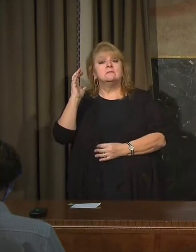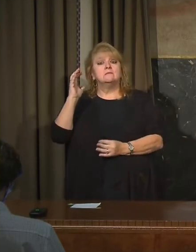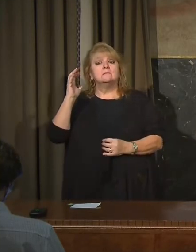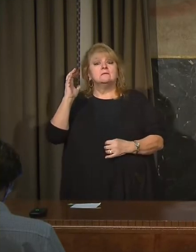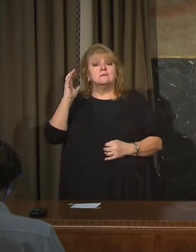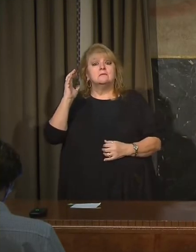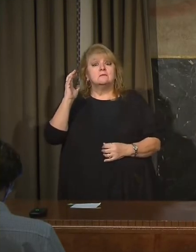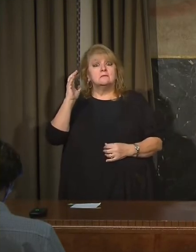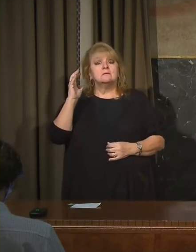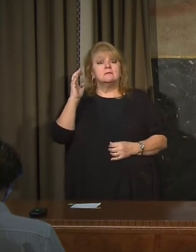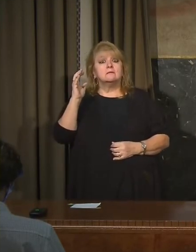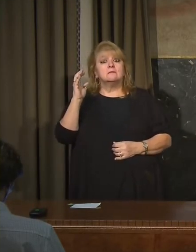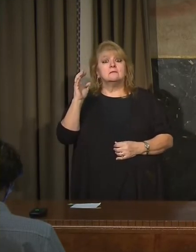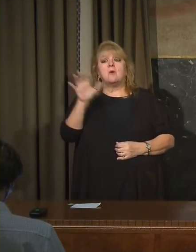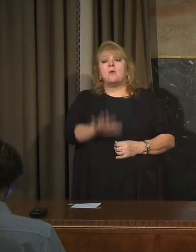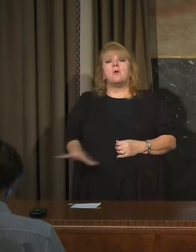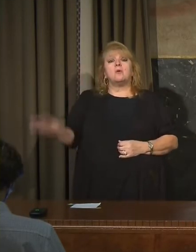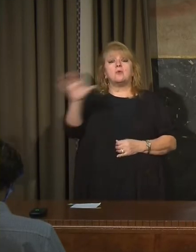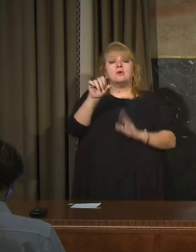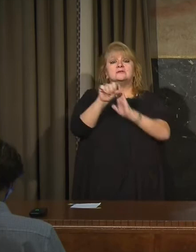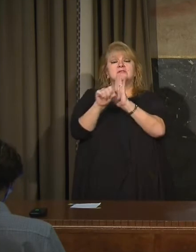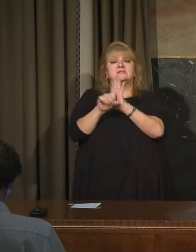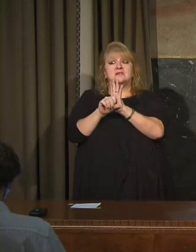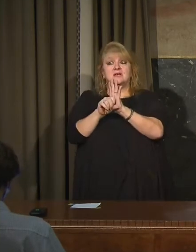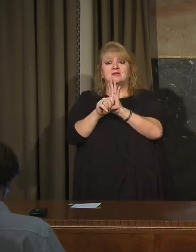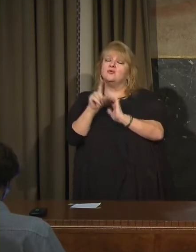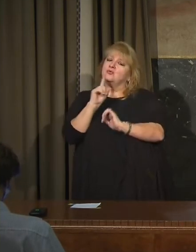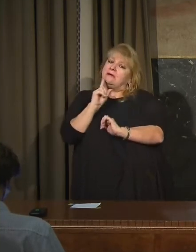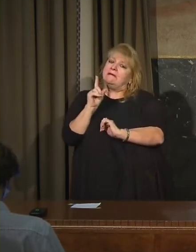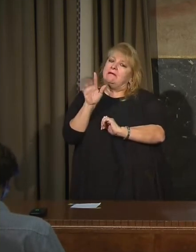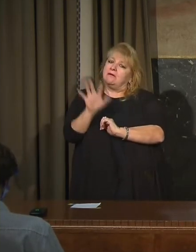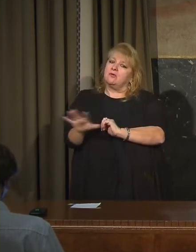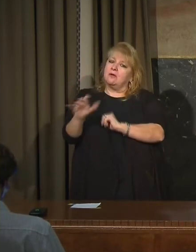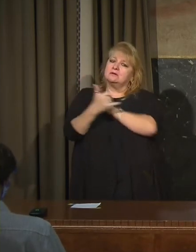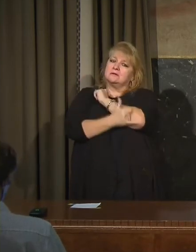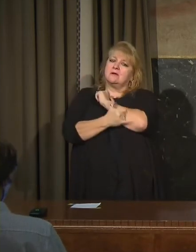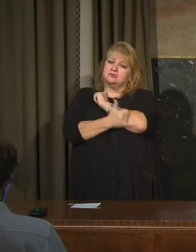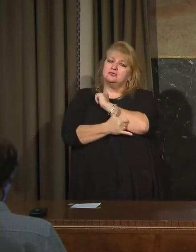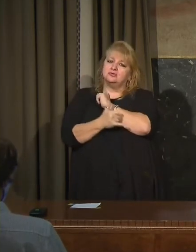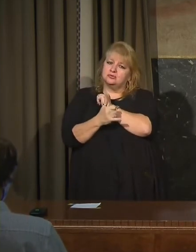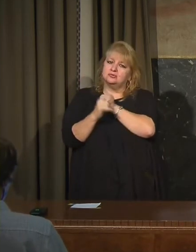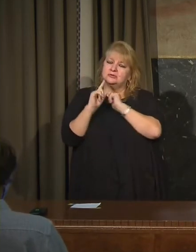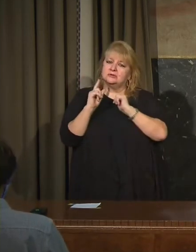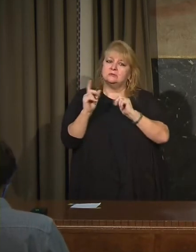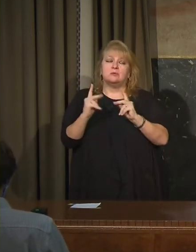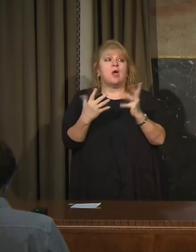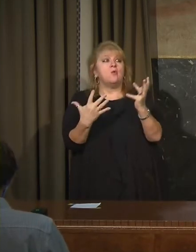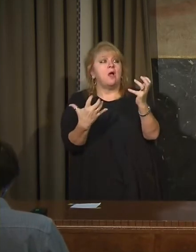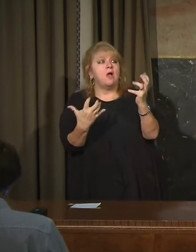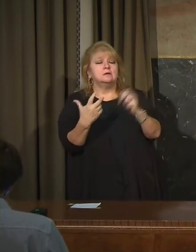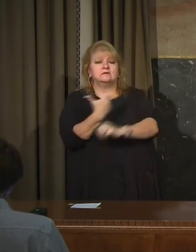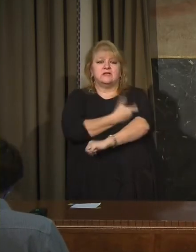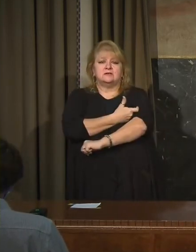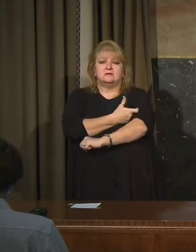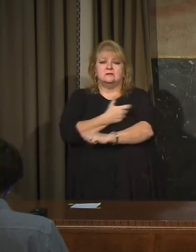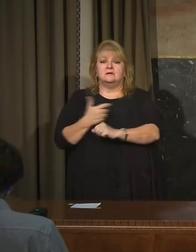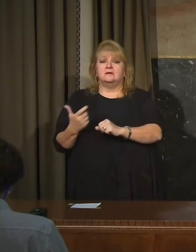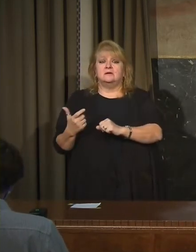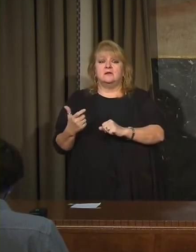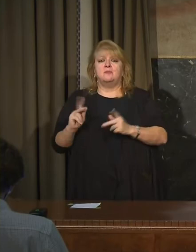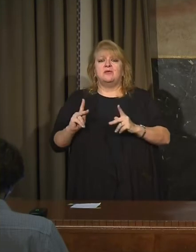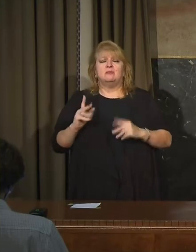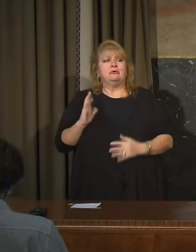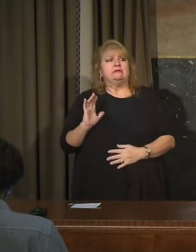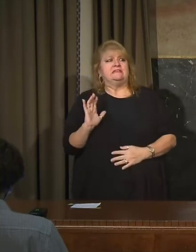in settings all across the state and really all across the country, there is growing demand for it. There's reduced vaccine